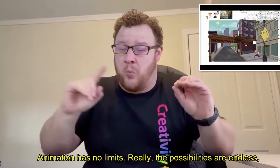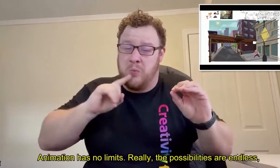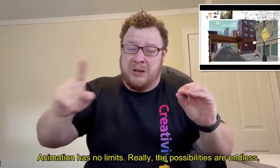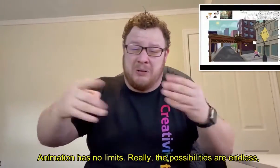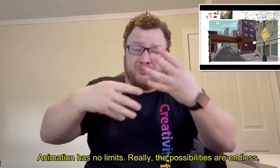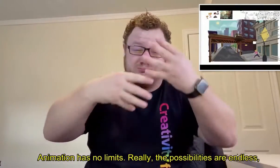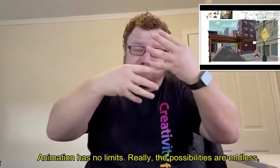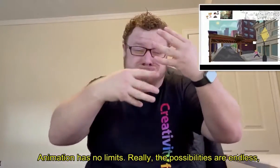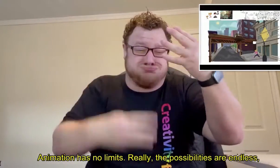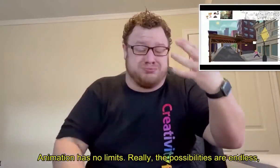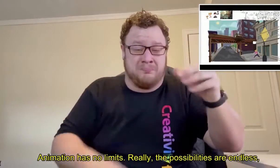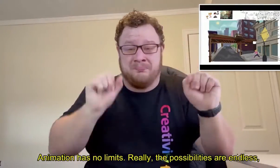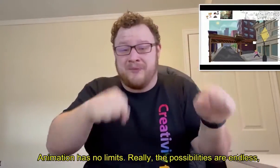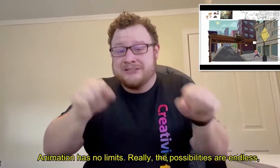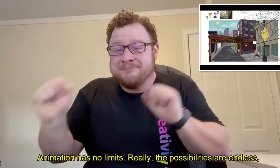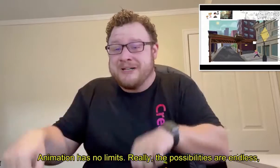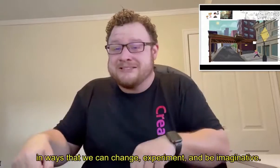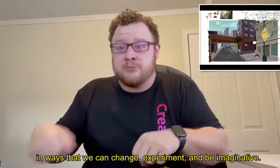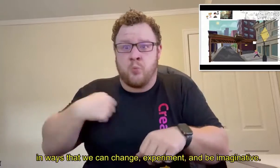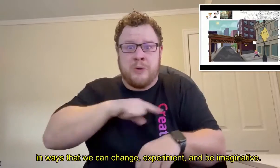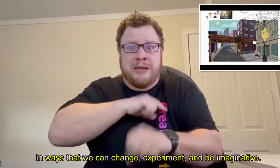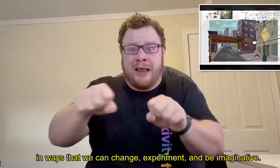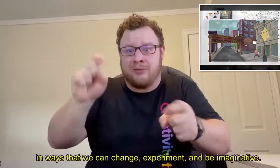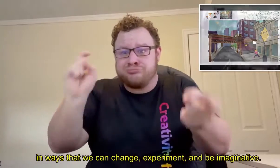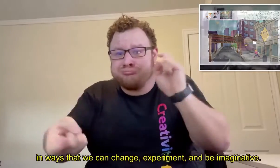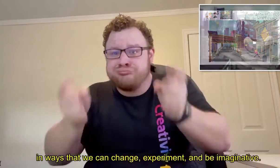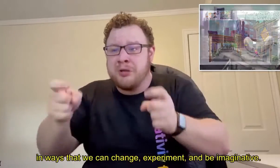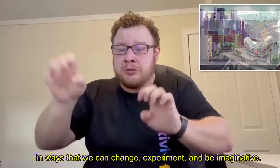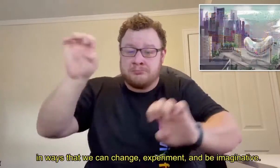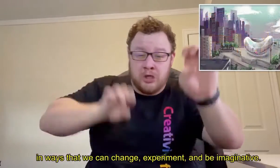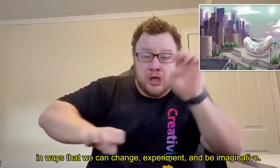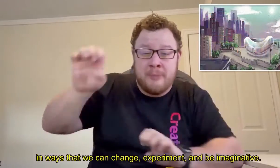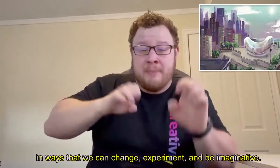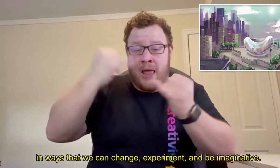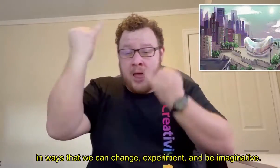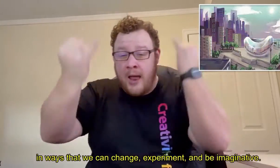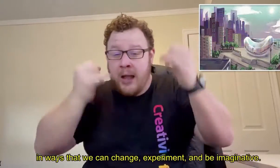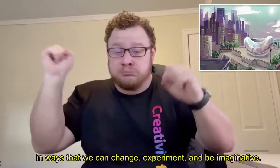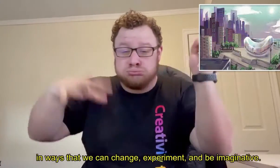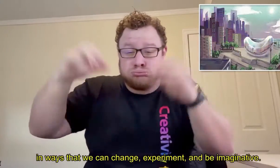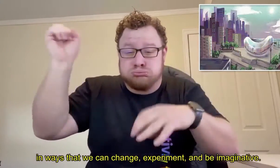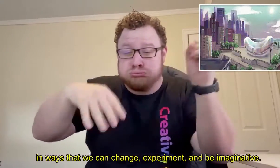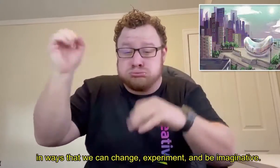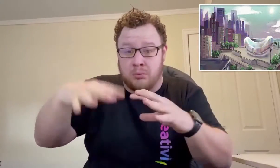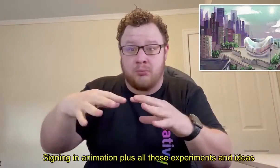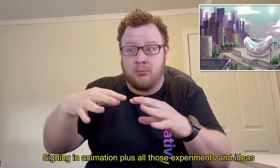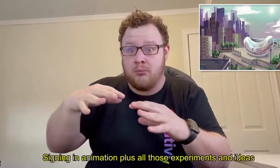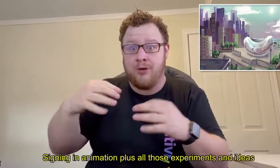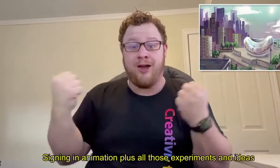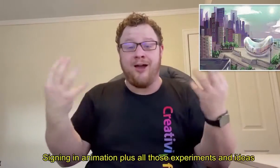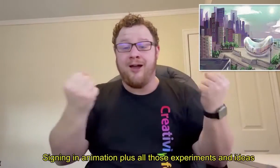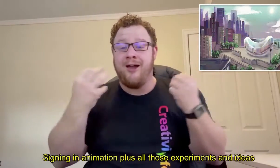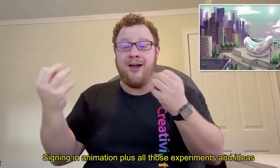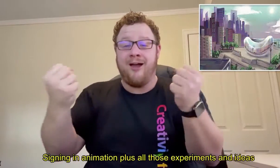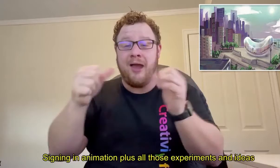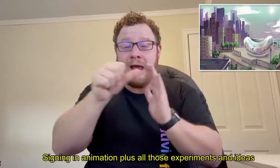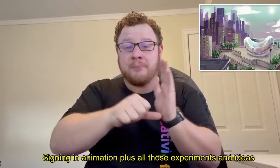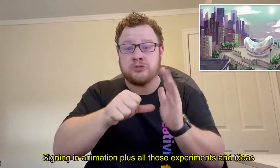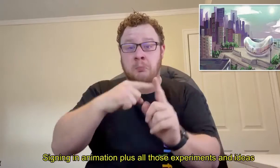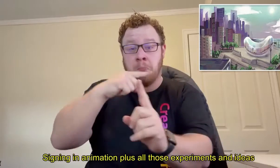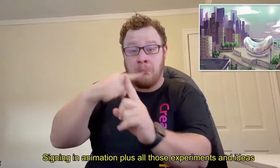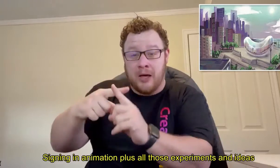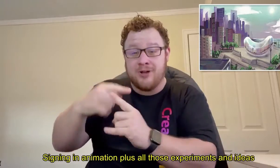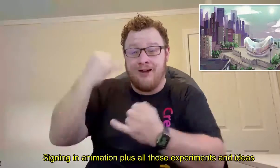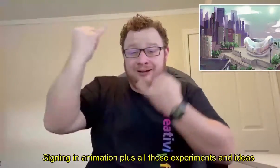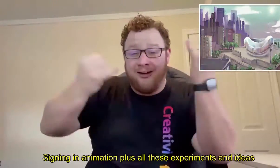limits. Really, the possibilities are endless in ways that we can change, experiment, and be imaginative. Signing in